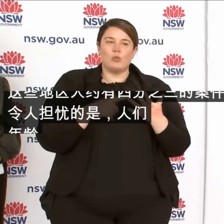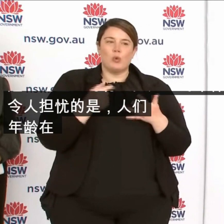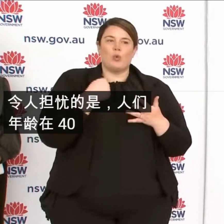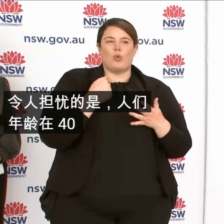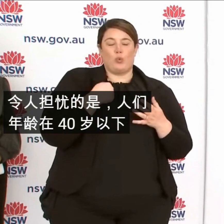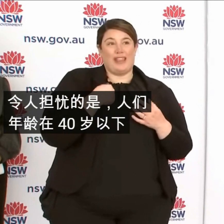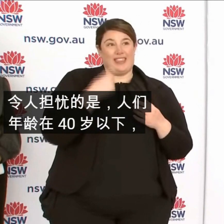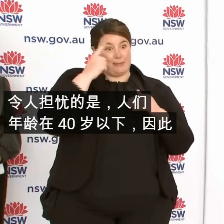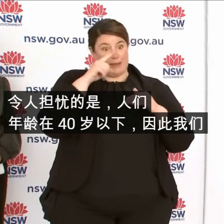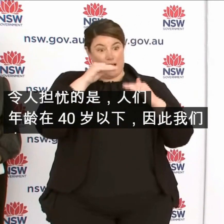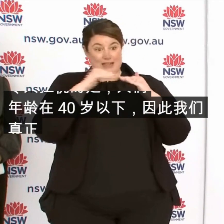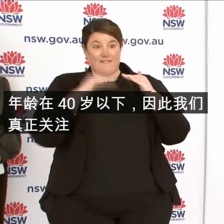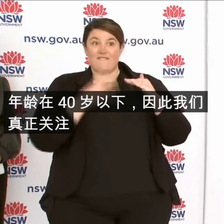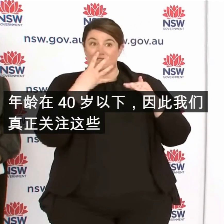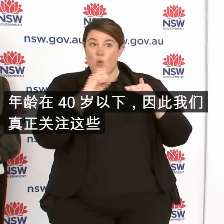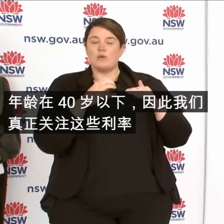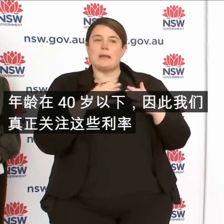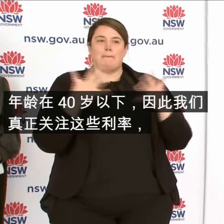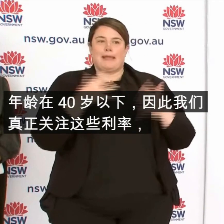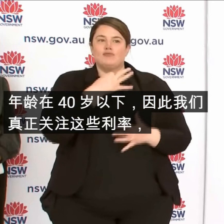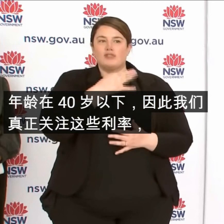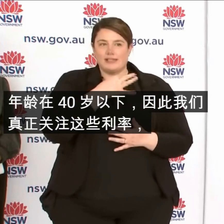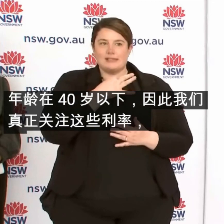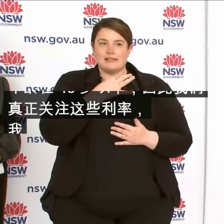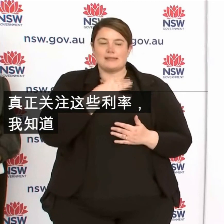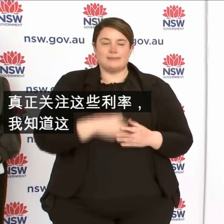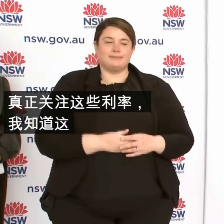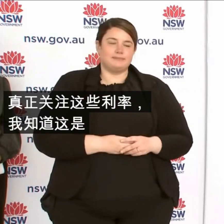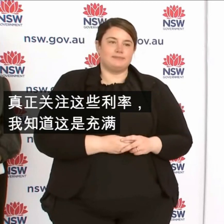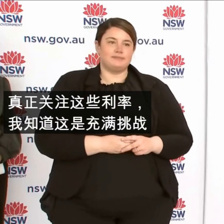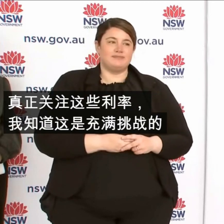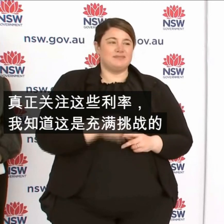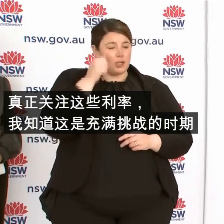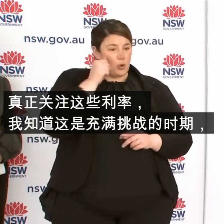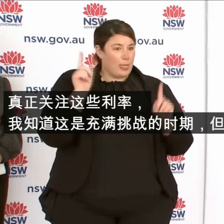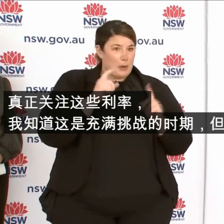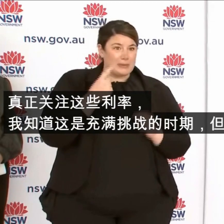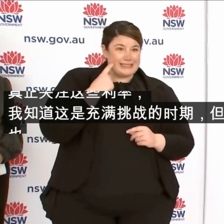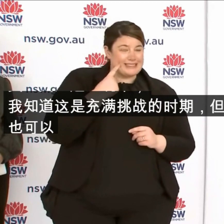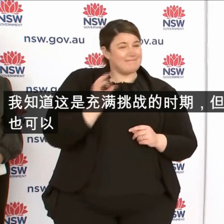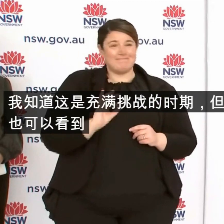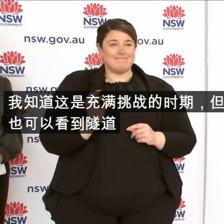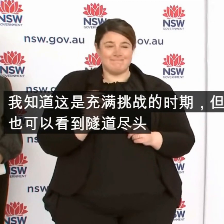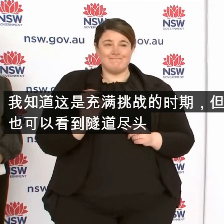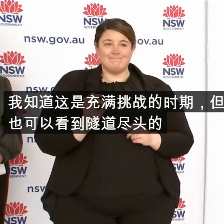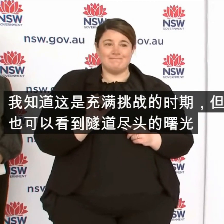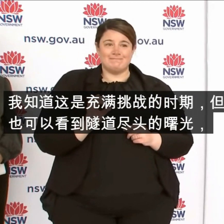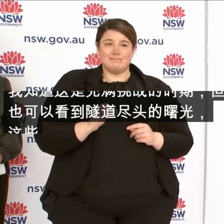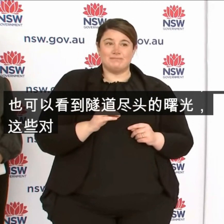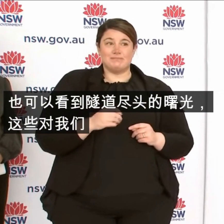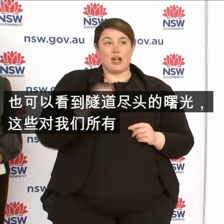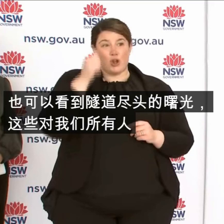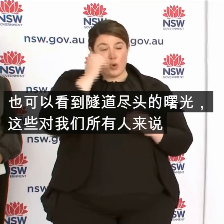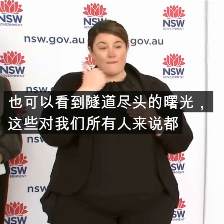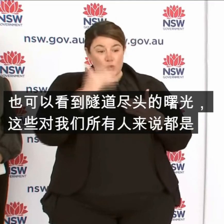under the age of 40, and for that reason we're really focusing on those rates. I know these are challenging times, but I also can see the light at the end of